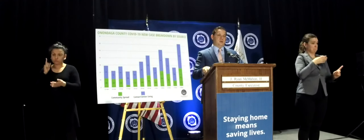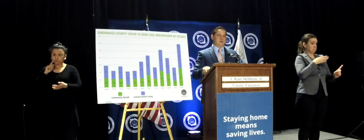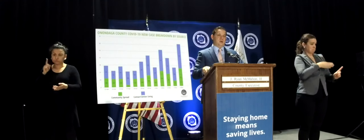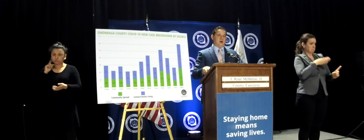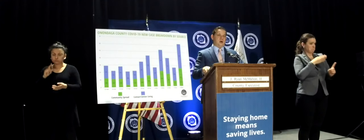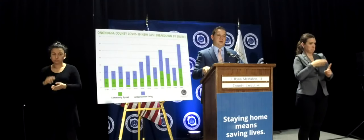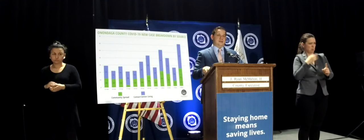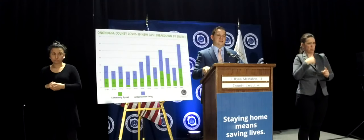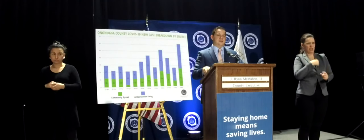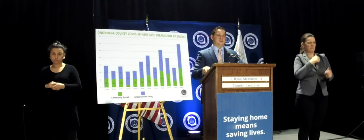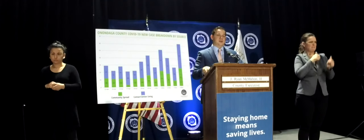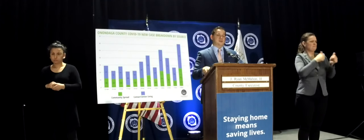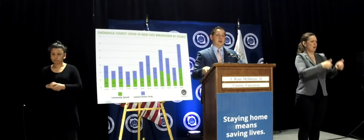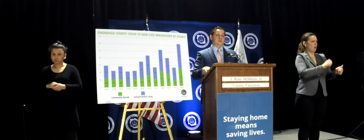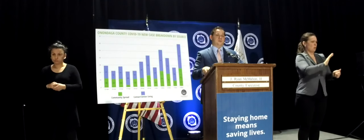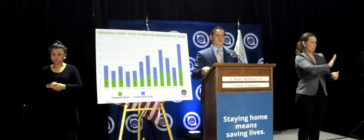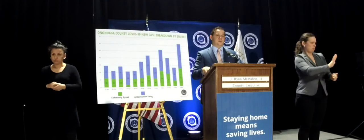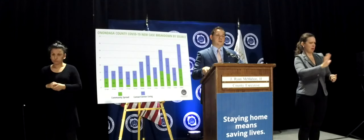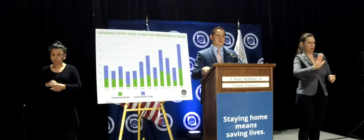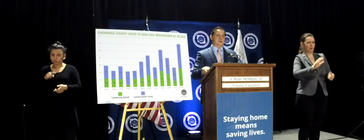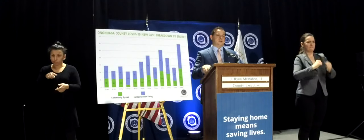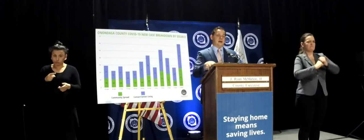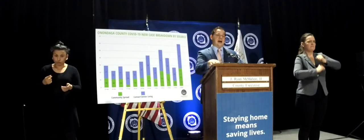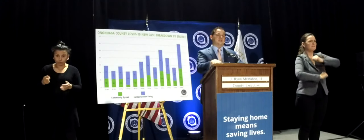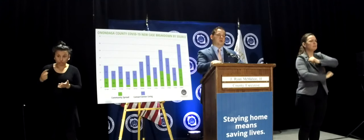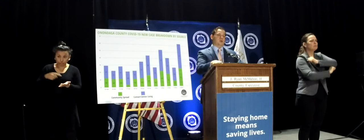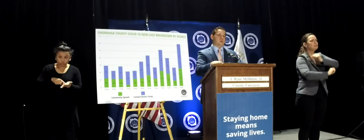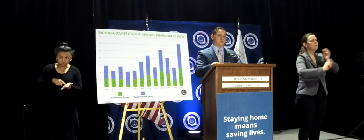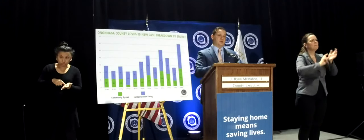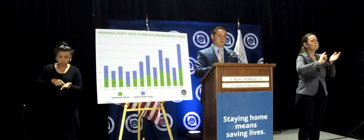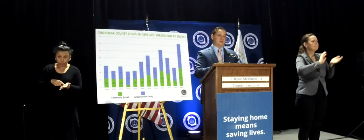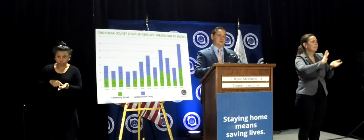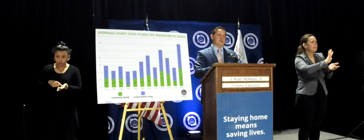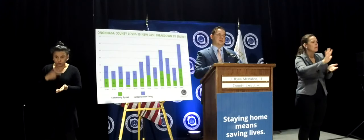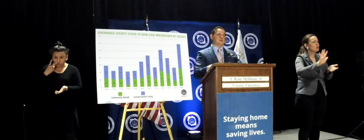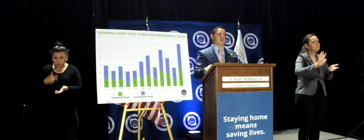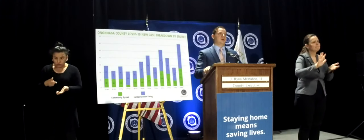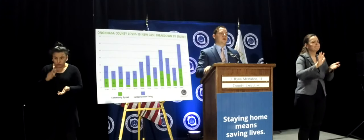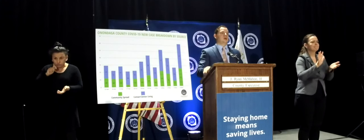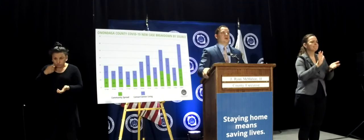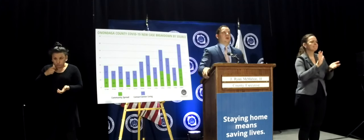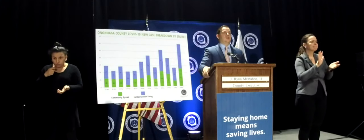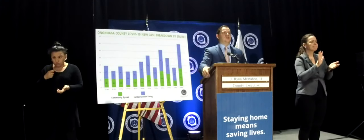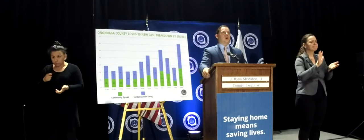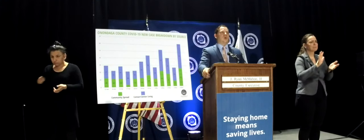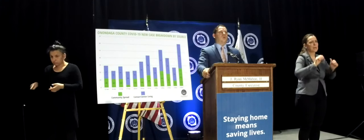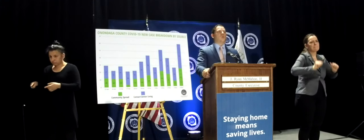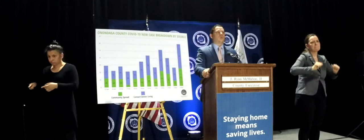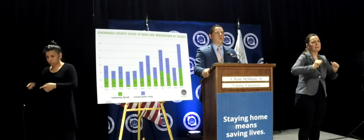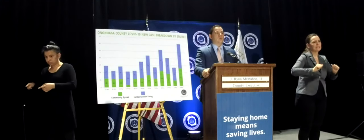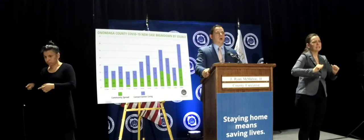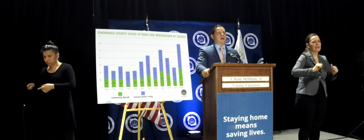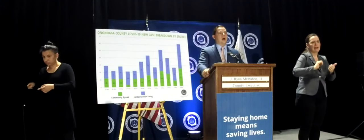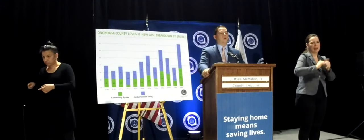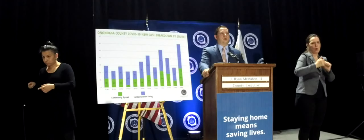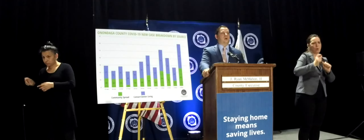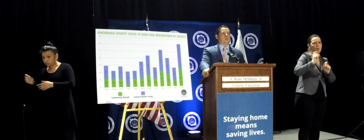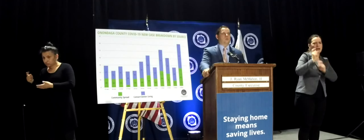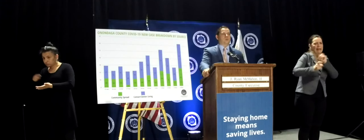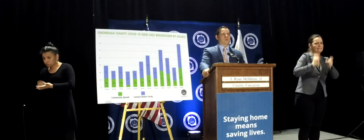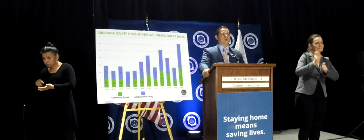procuring test kits ourselves, and it's the hospitals with their own test kits. So right